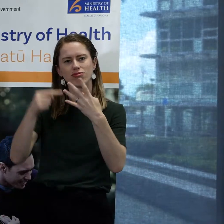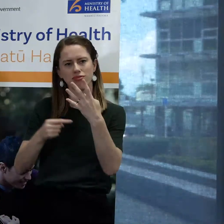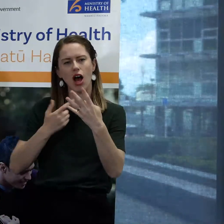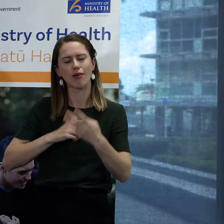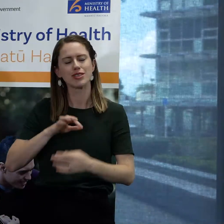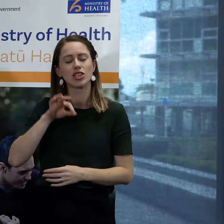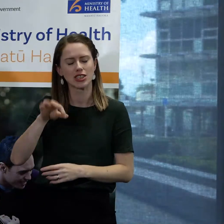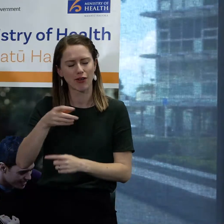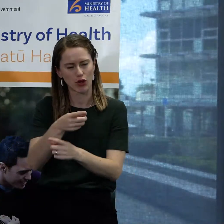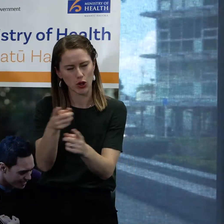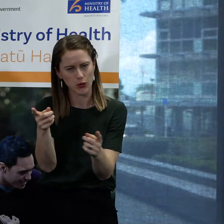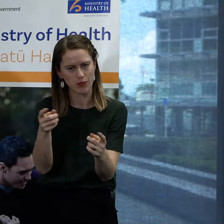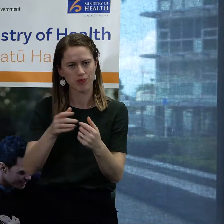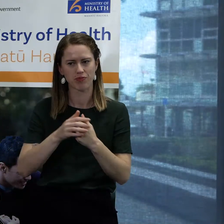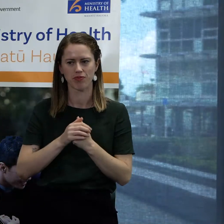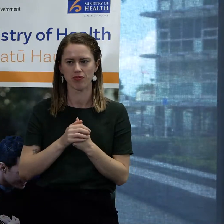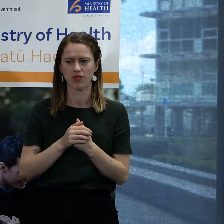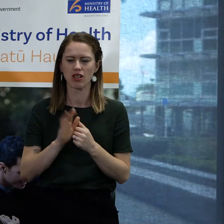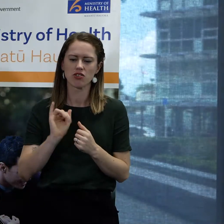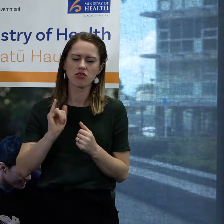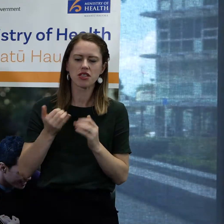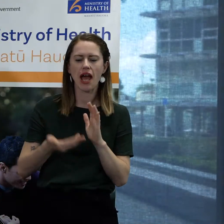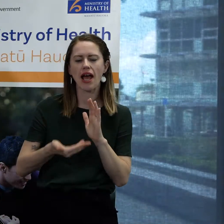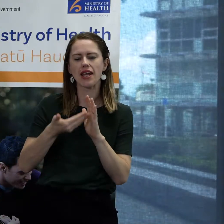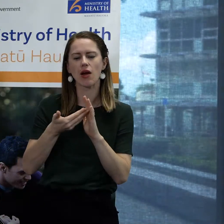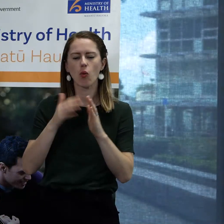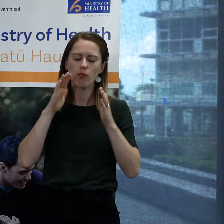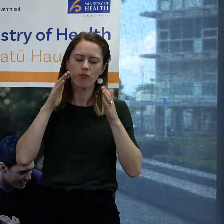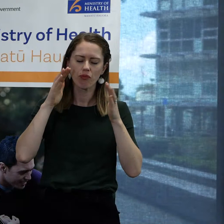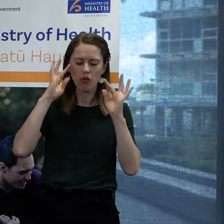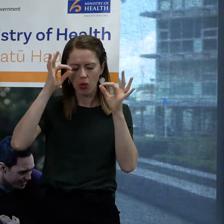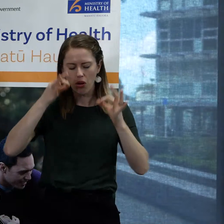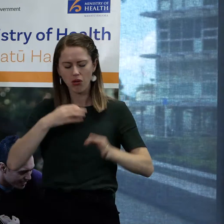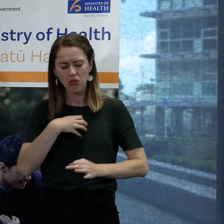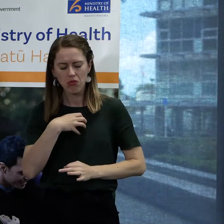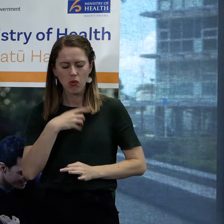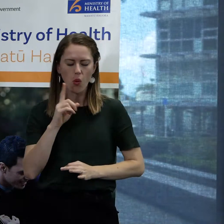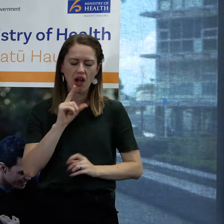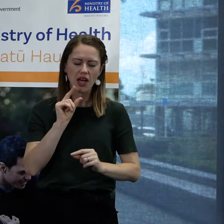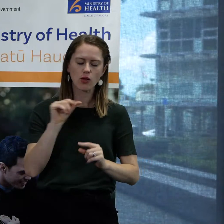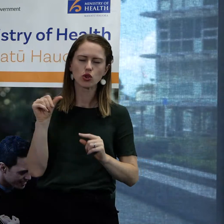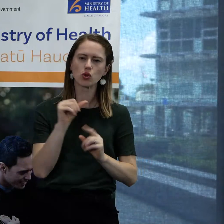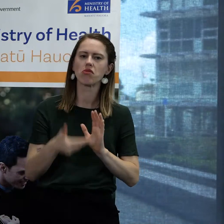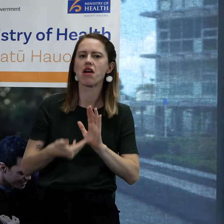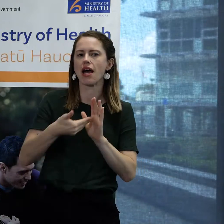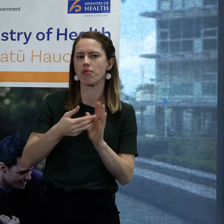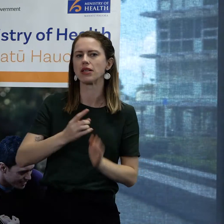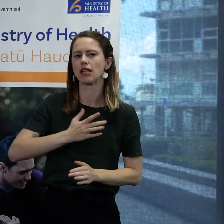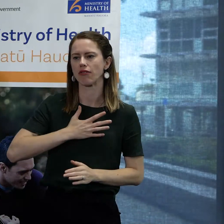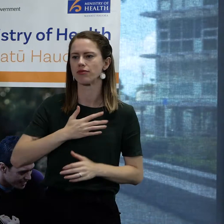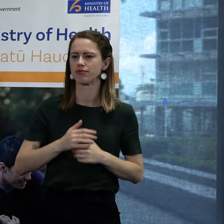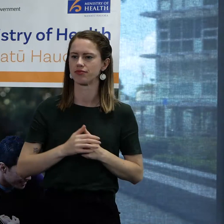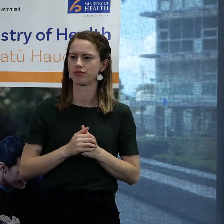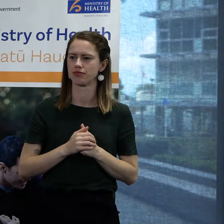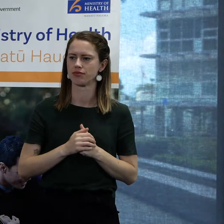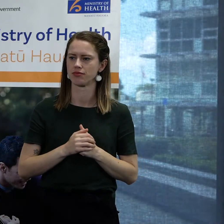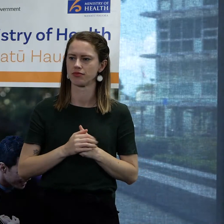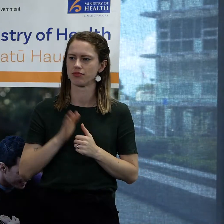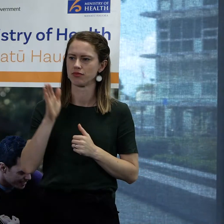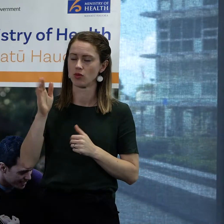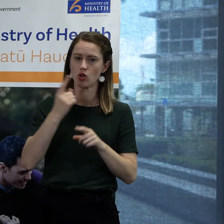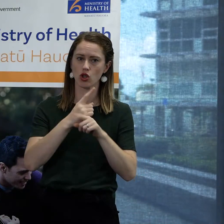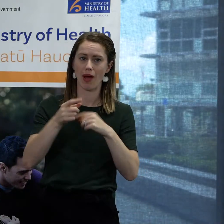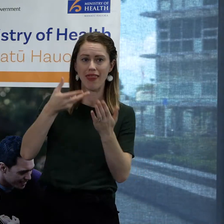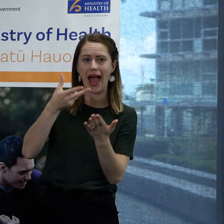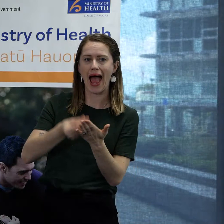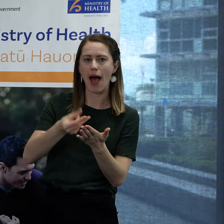suggesting. And this is really just paying attention to things that we can and should be doing anyway. And just on the app, from your